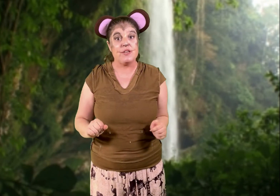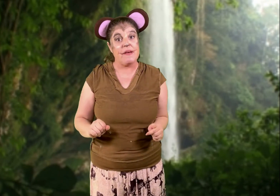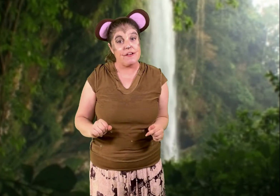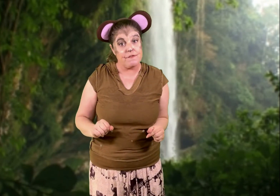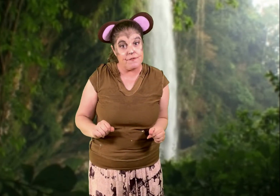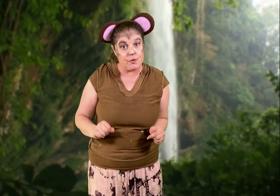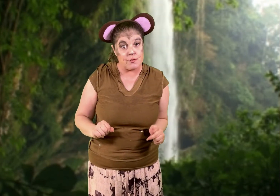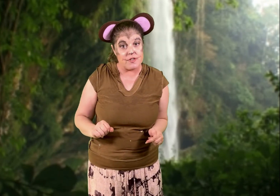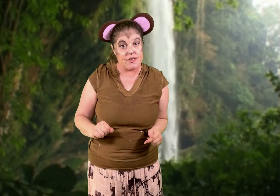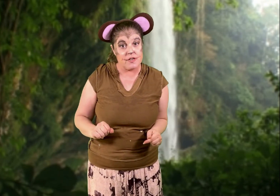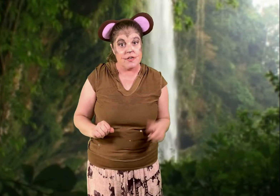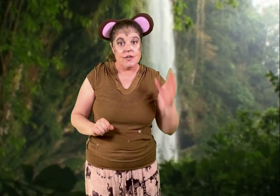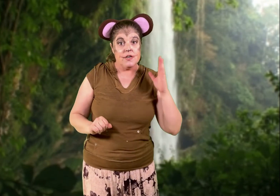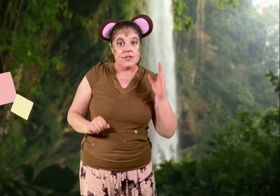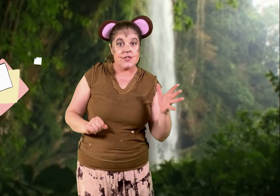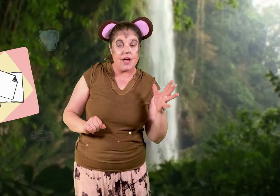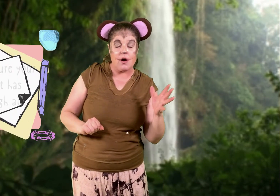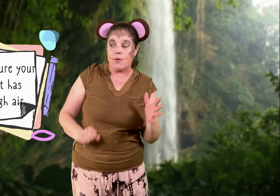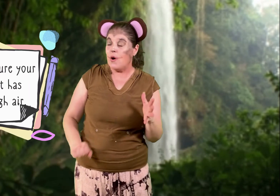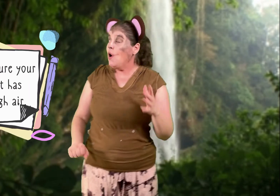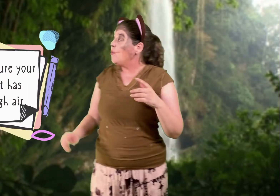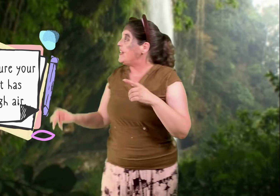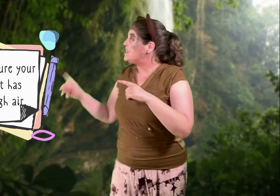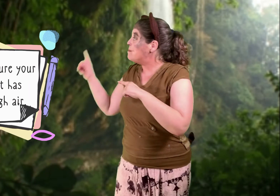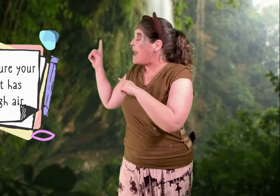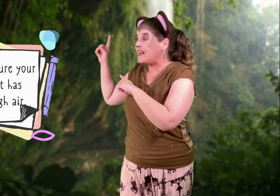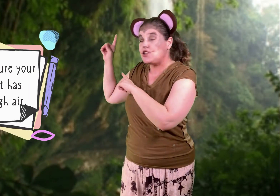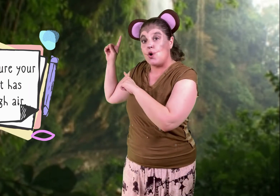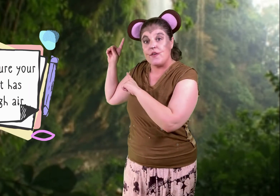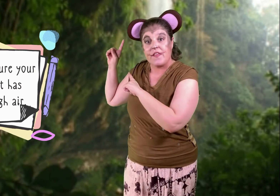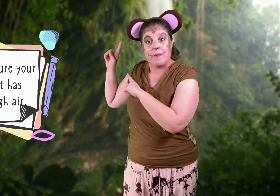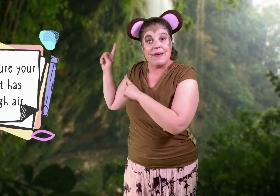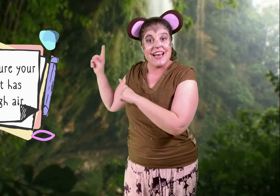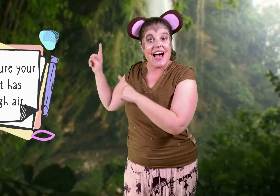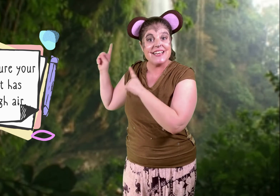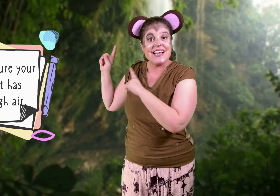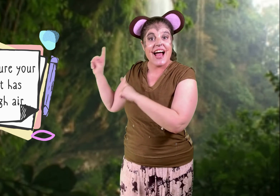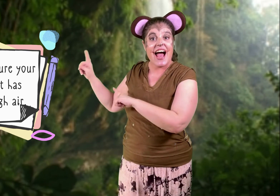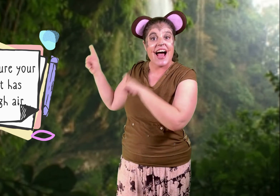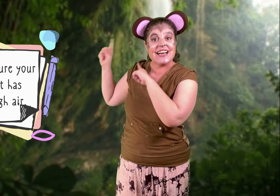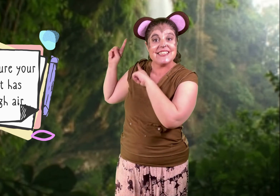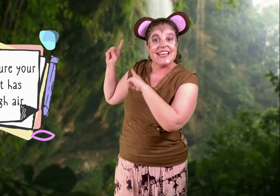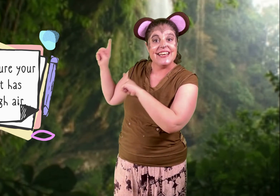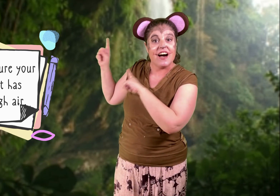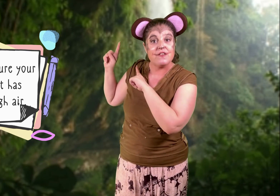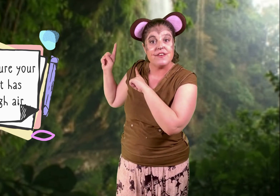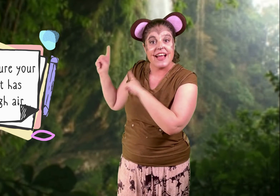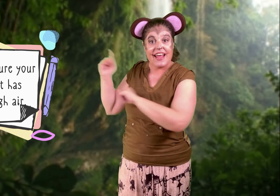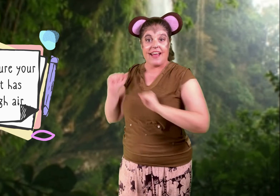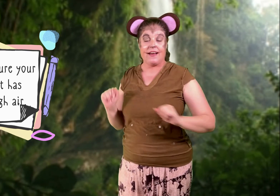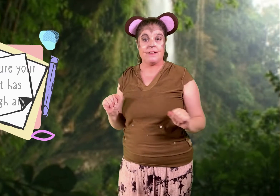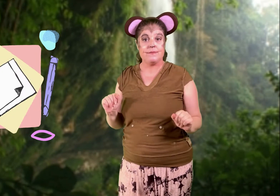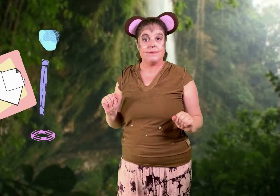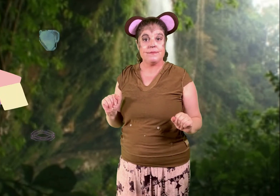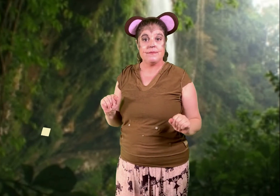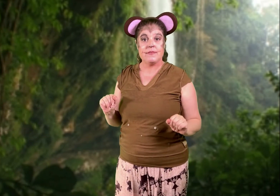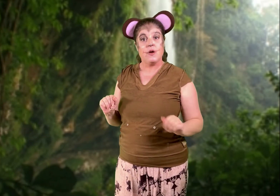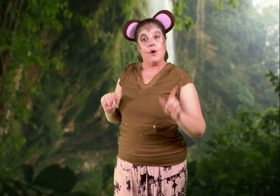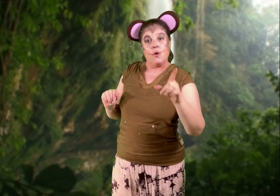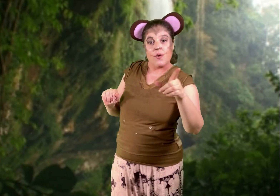make food. So, we need to make sure that the plant has enough air. What